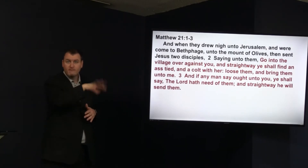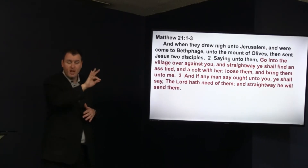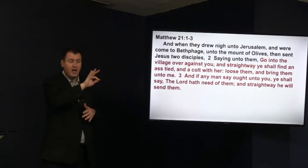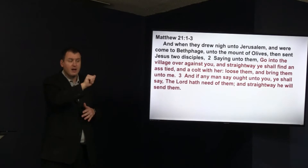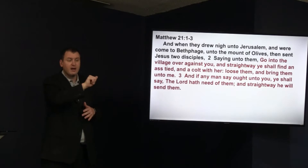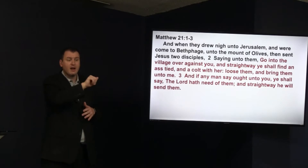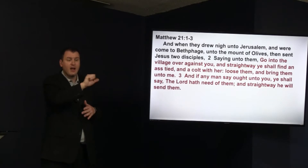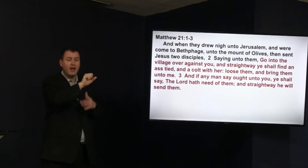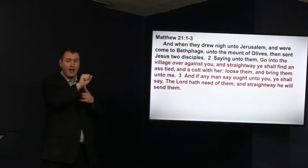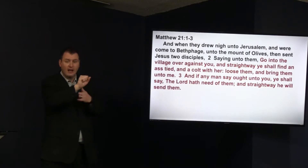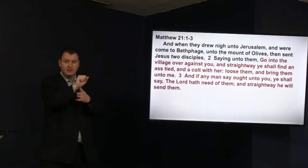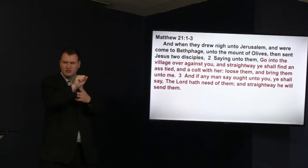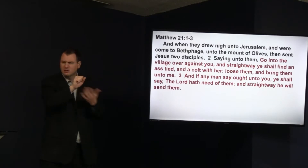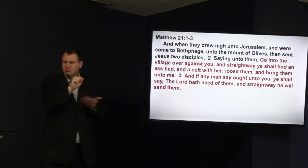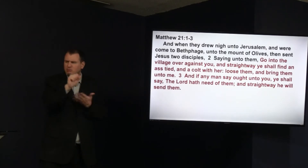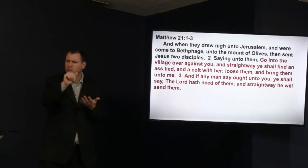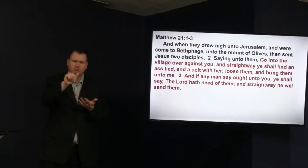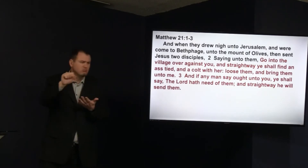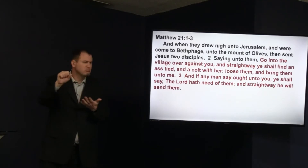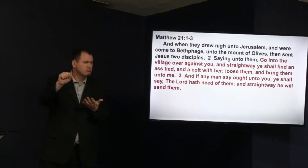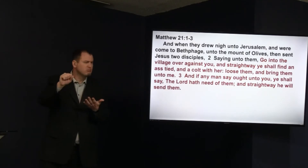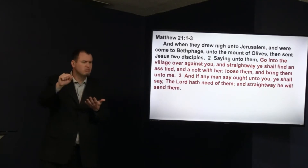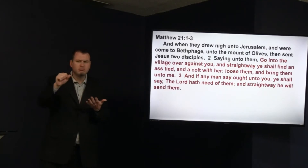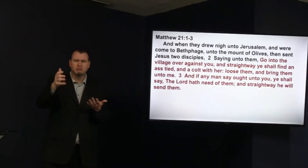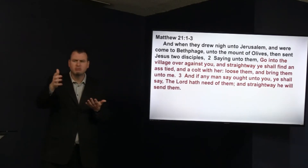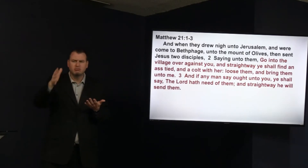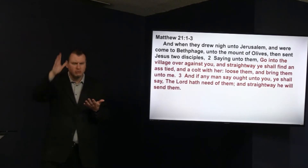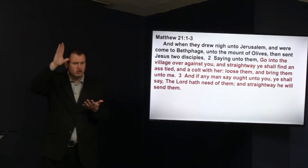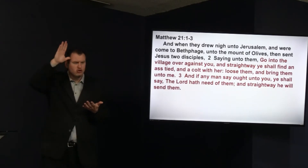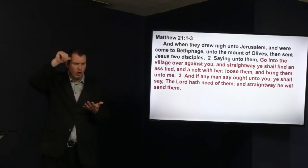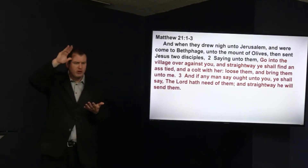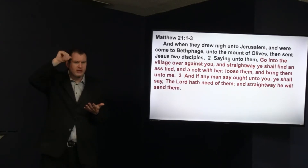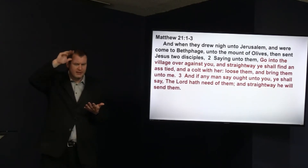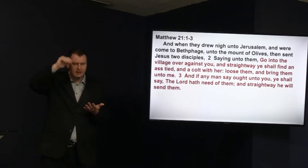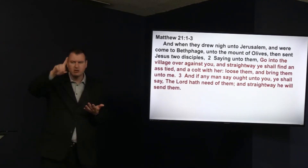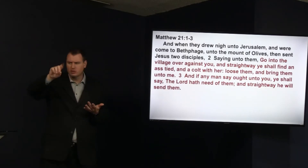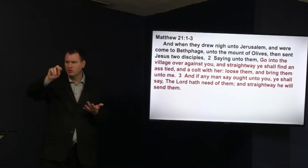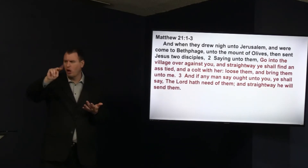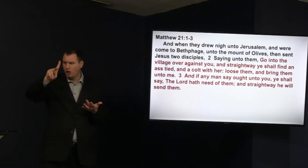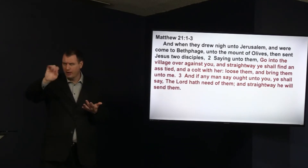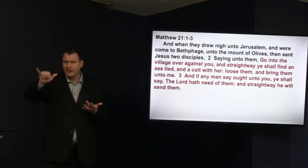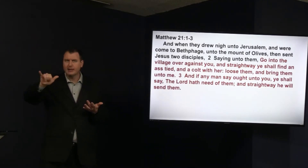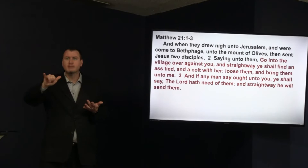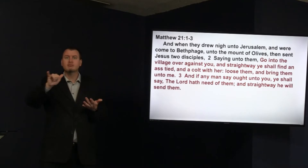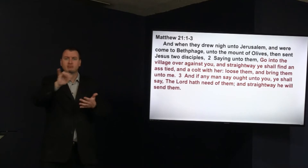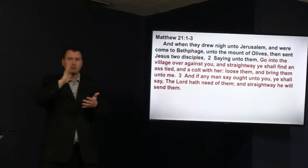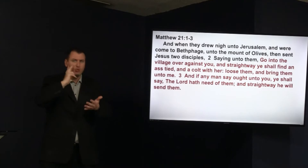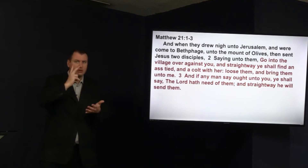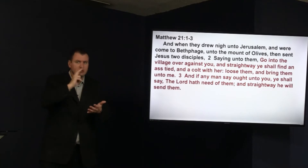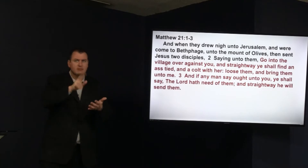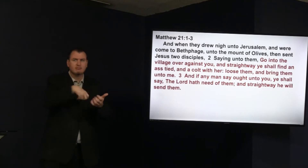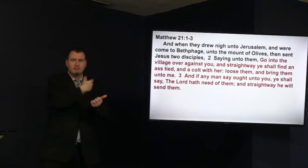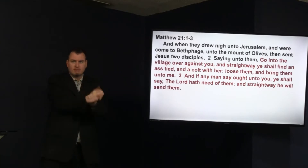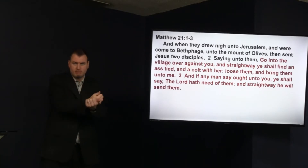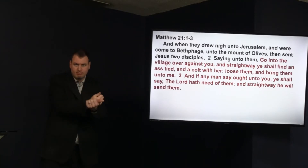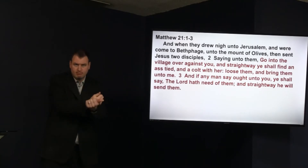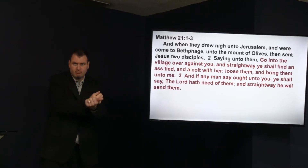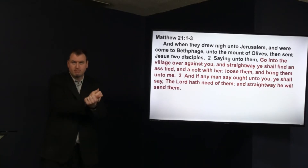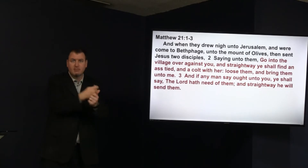Go into the village over against you, and straightway ye shall find an ass tied,